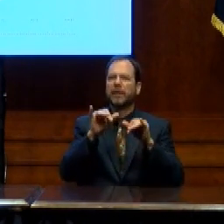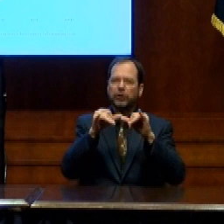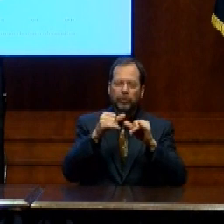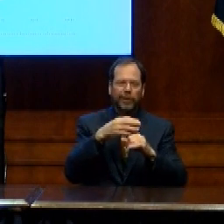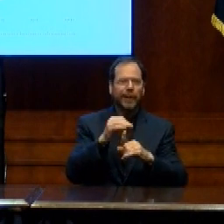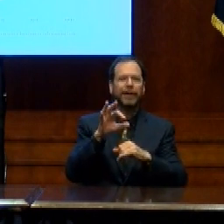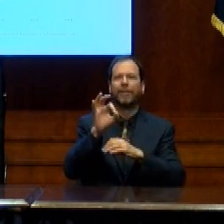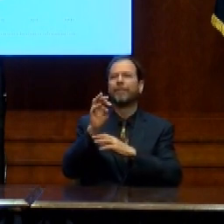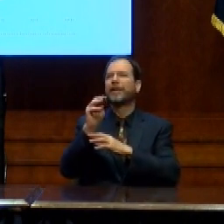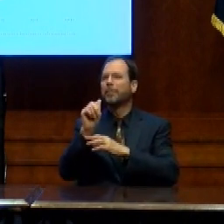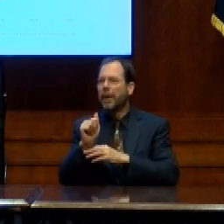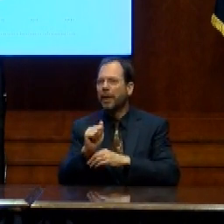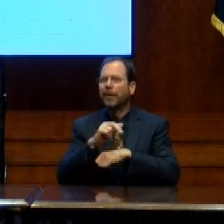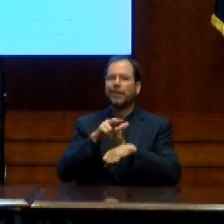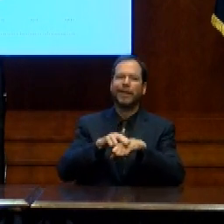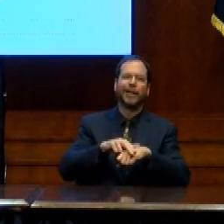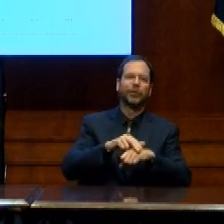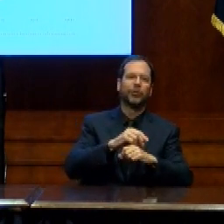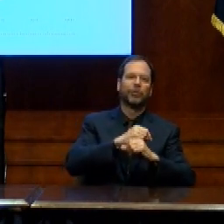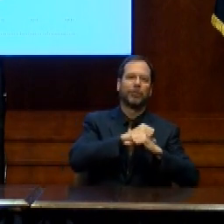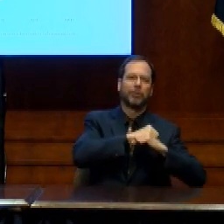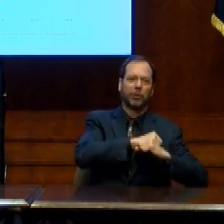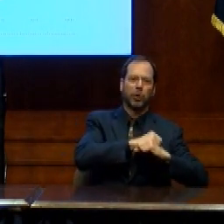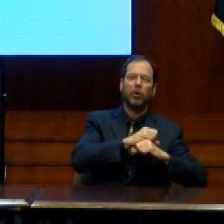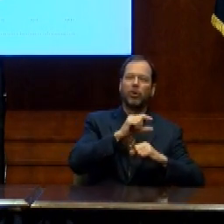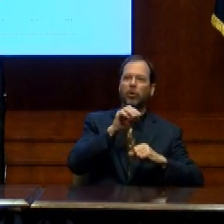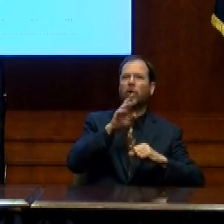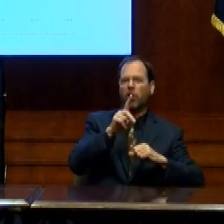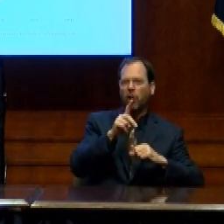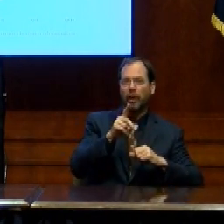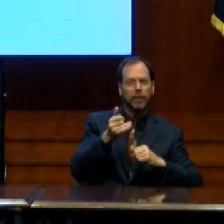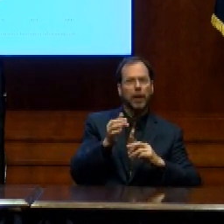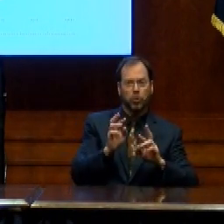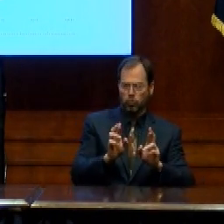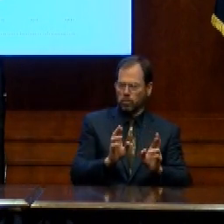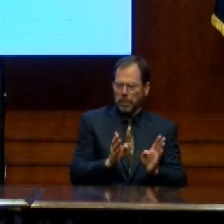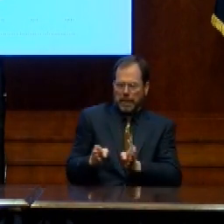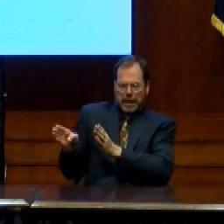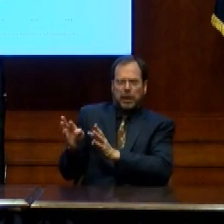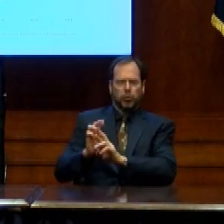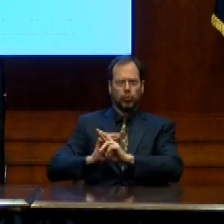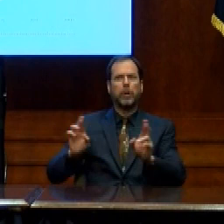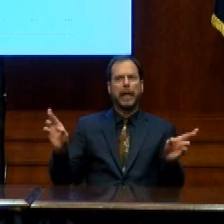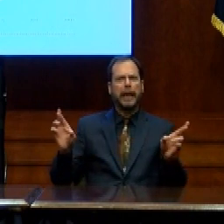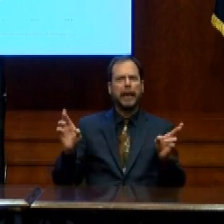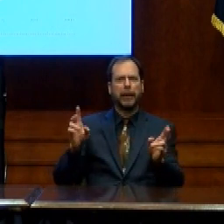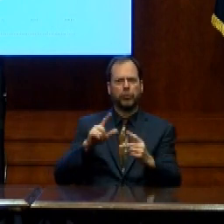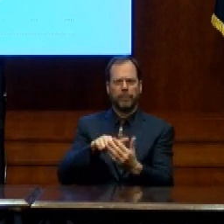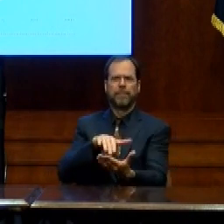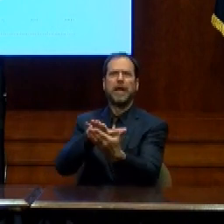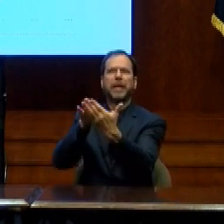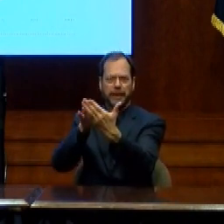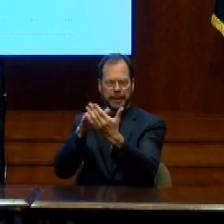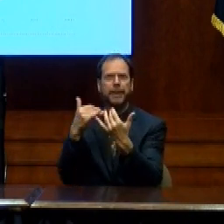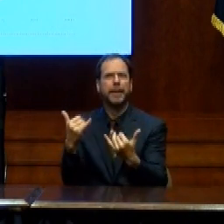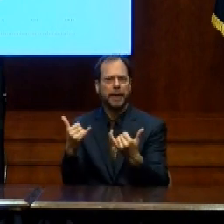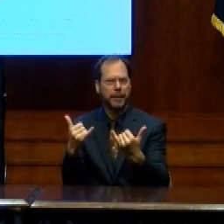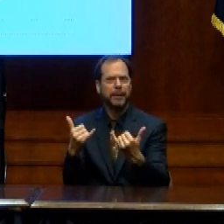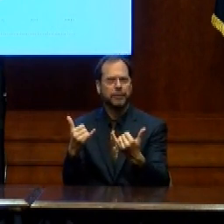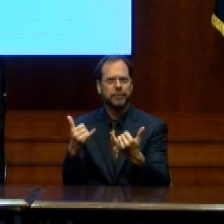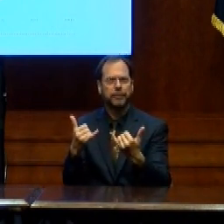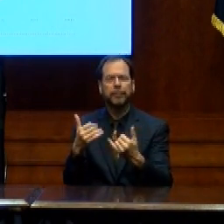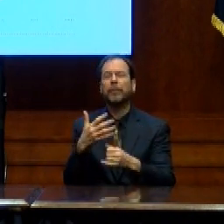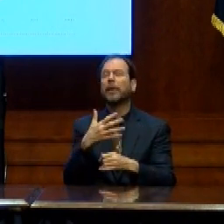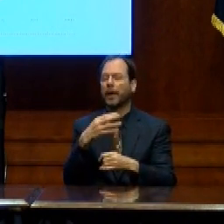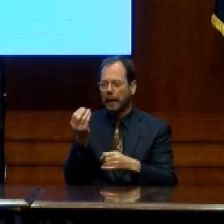as well as the National Guard here in Texas. So they're prepared medically to be able to deal with the challenges.